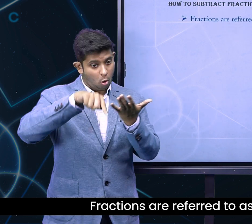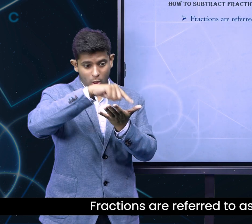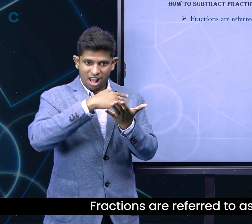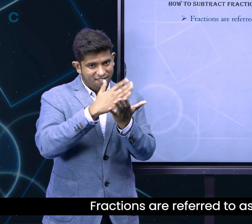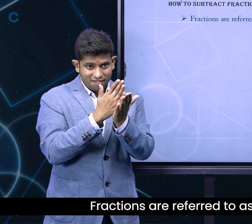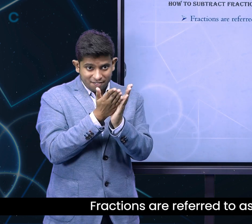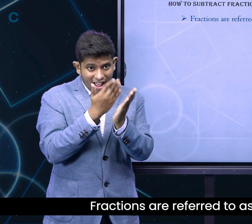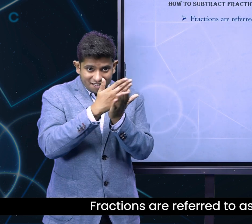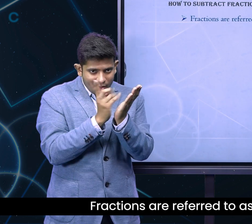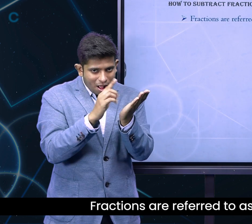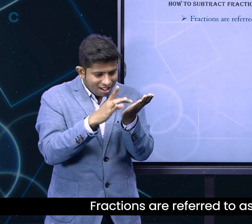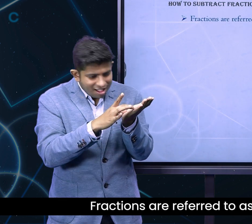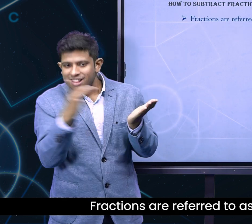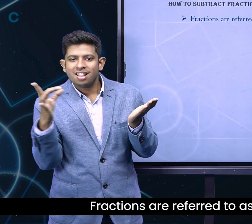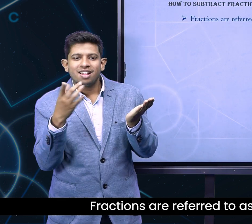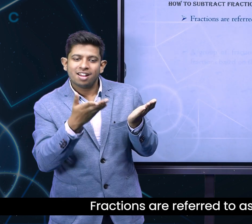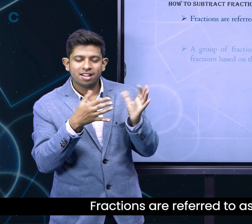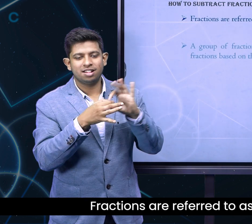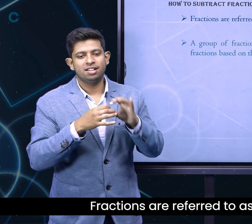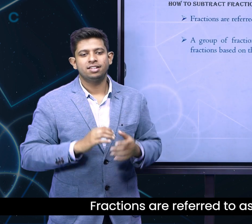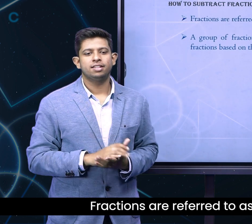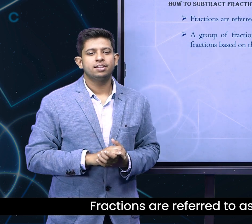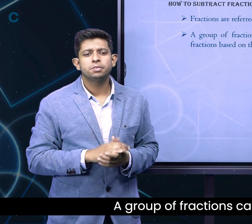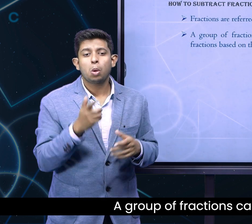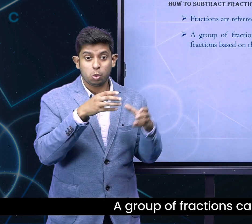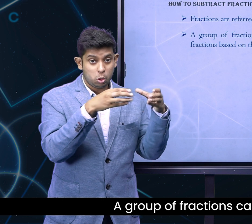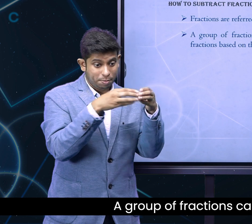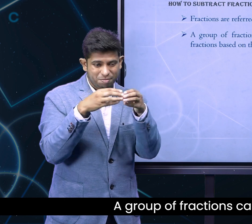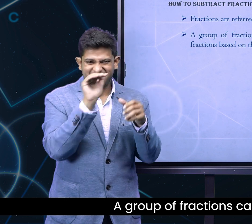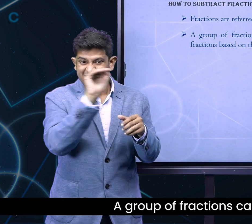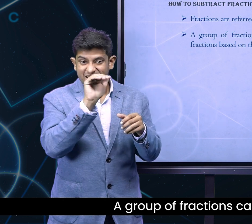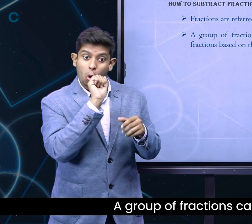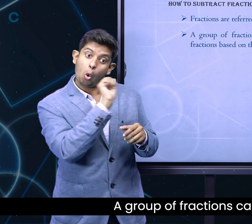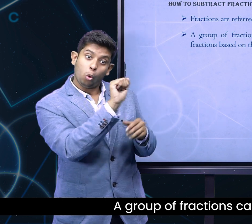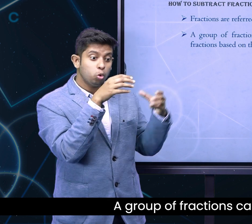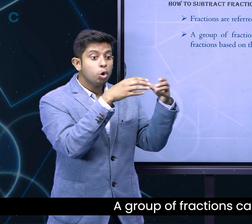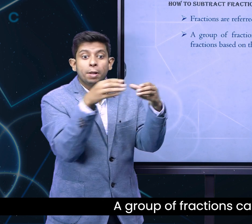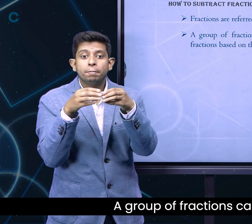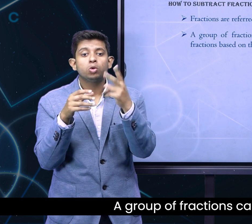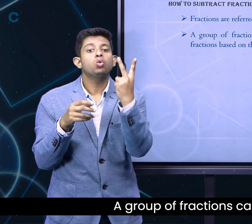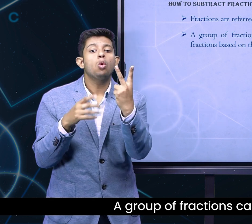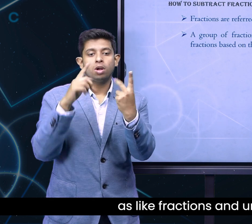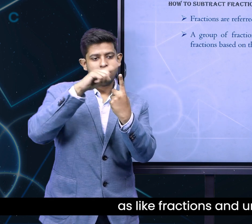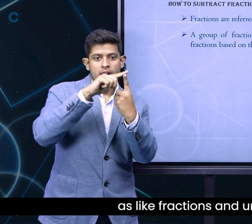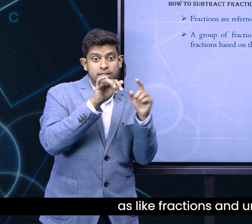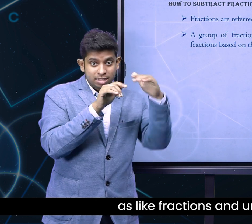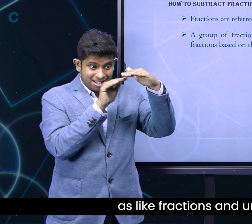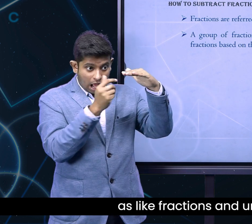Fractions are referred to as a part of a whole. A group of fractions can be classified as like fractions